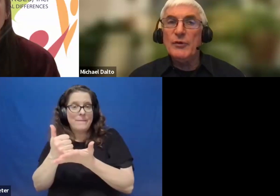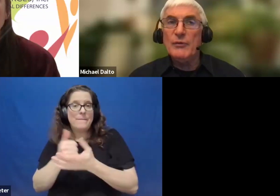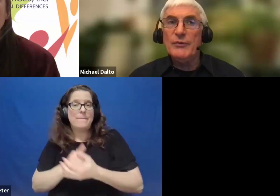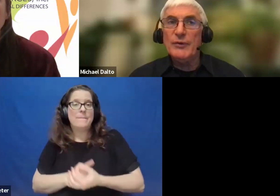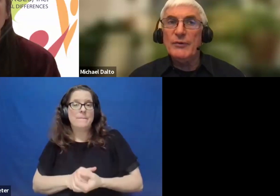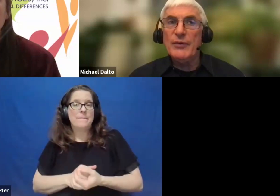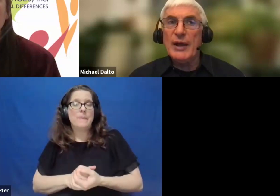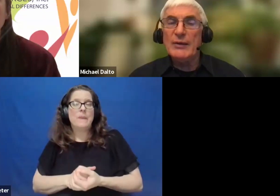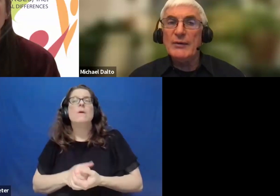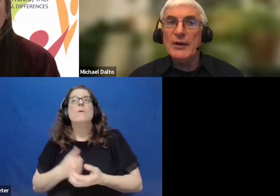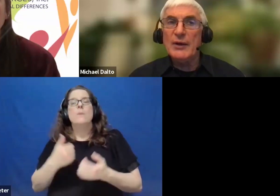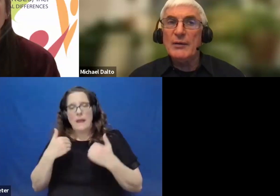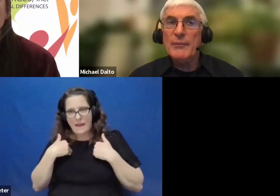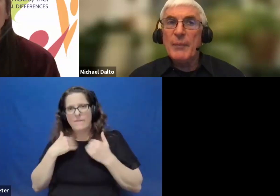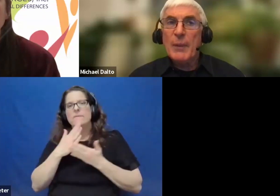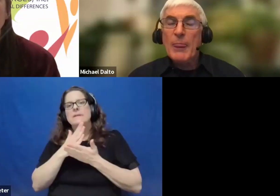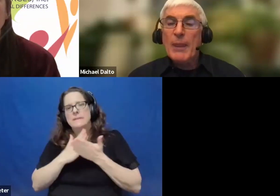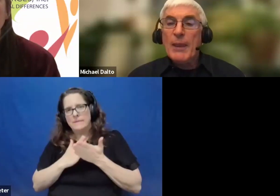some services that